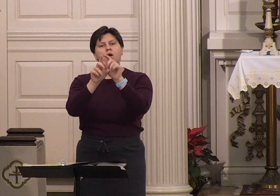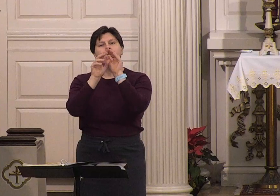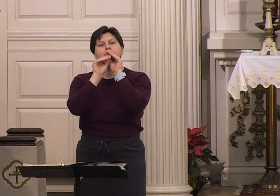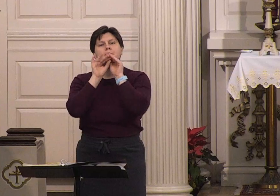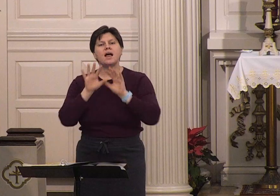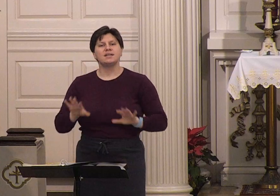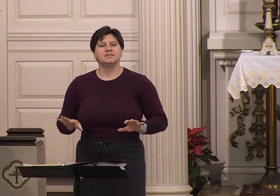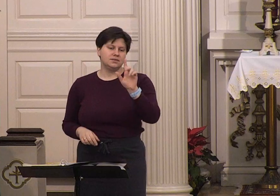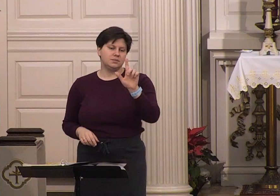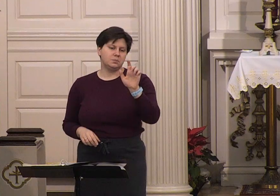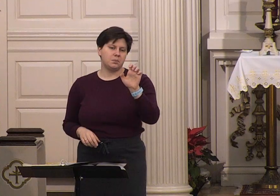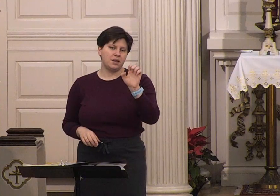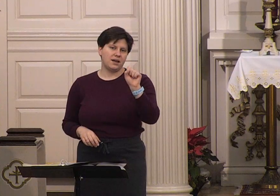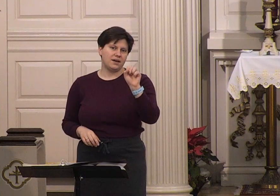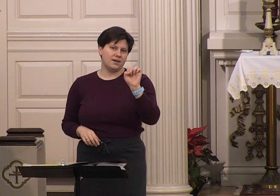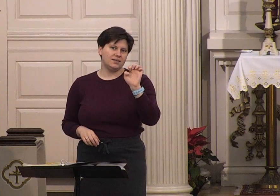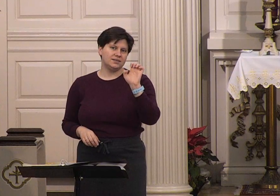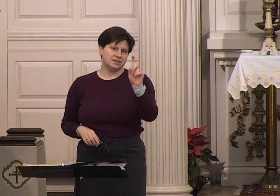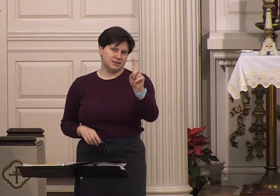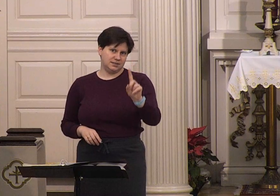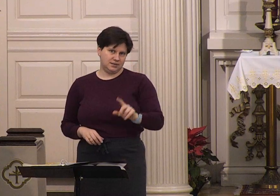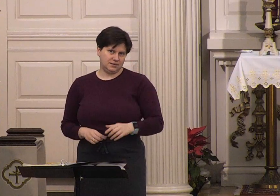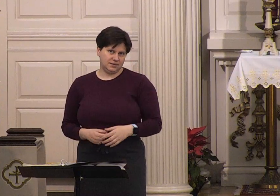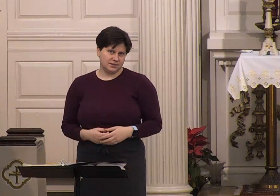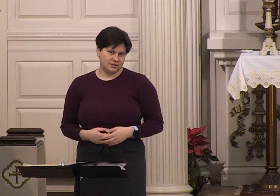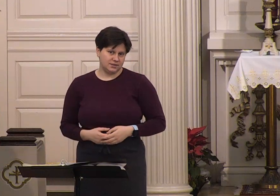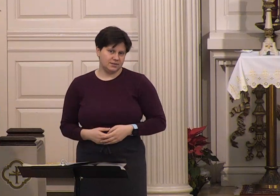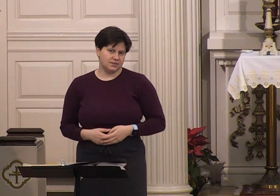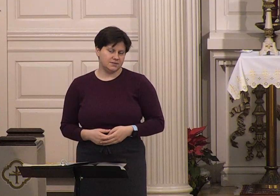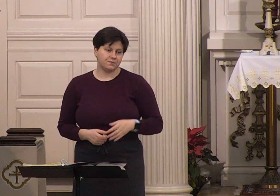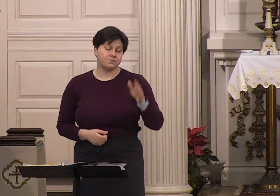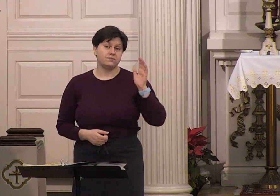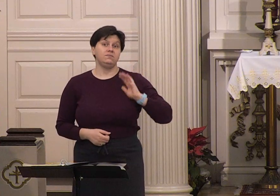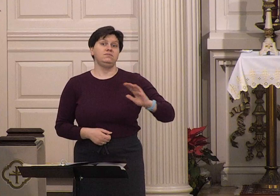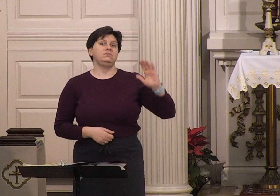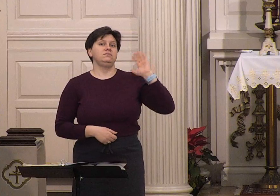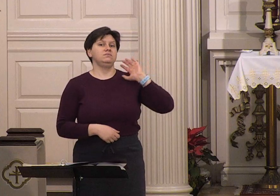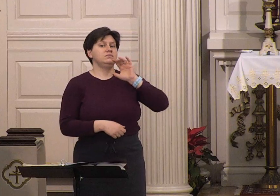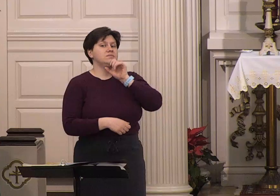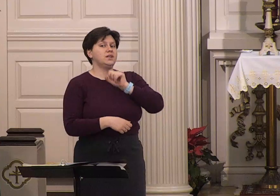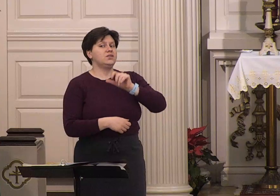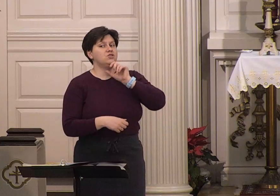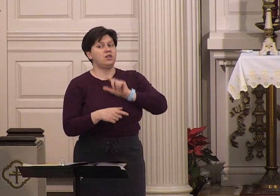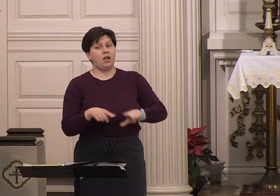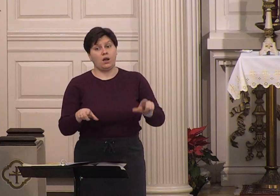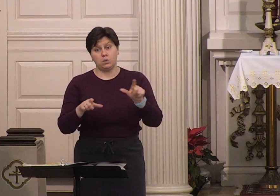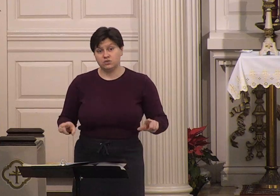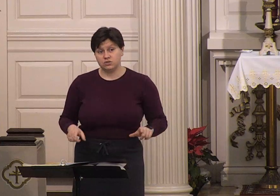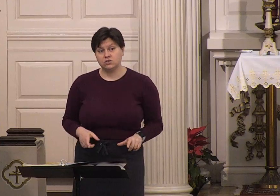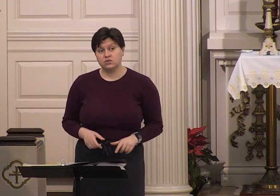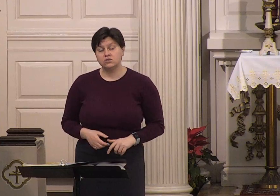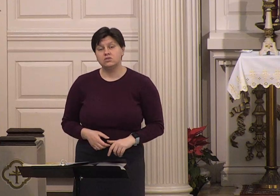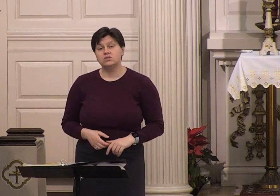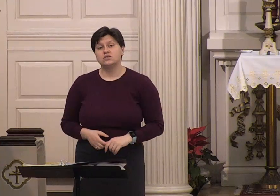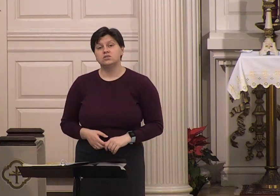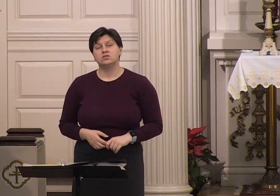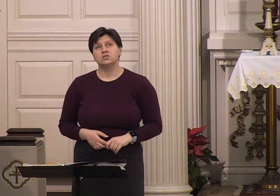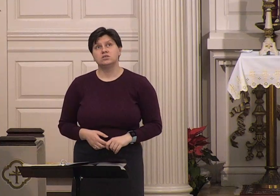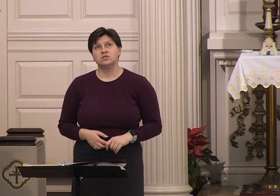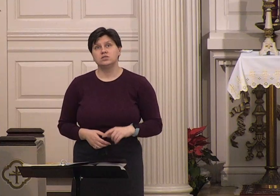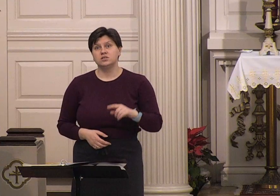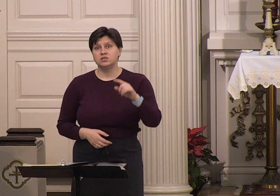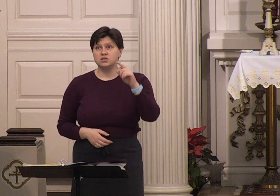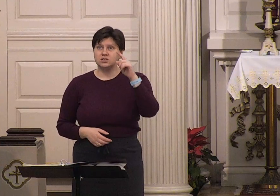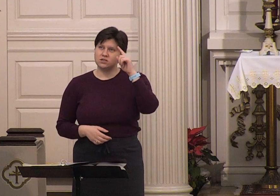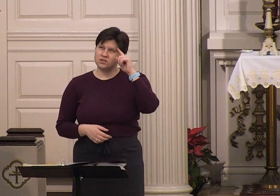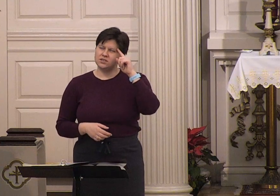blessed. In those ancient languages, I'm drawing from Greek because that's